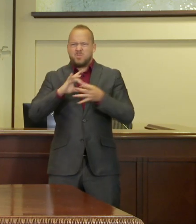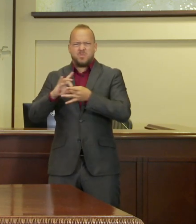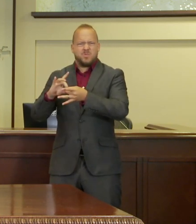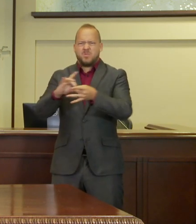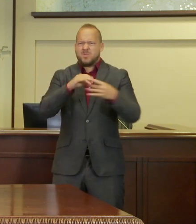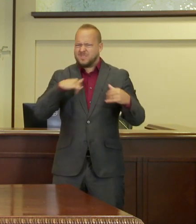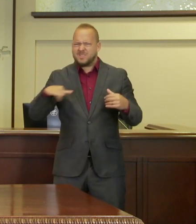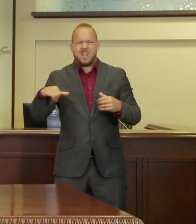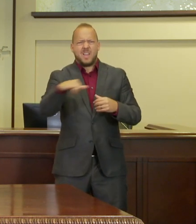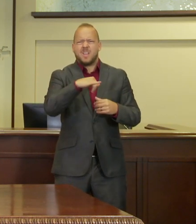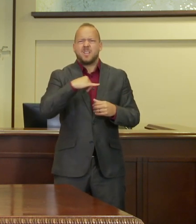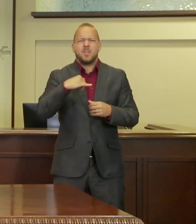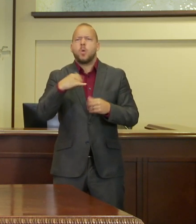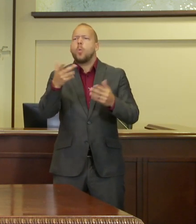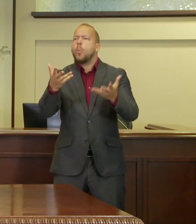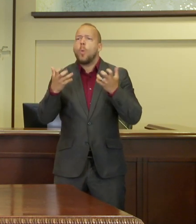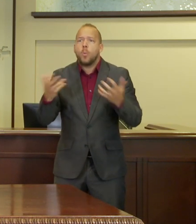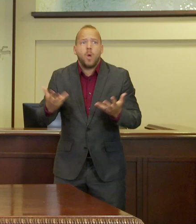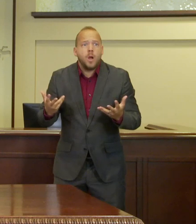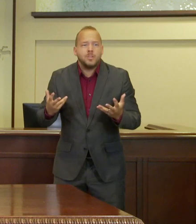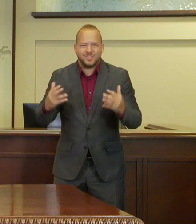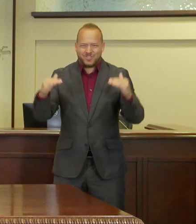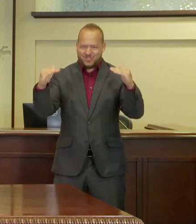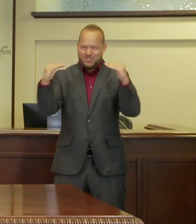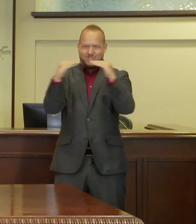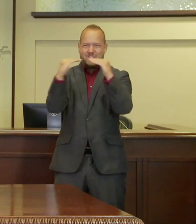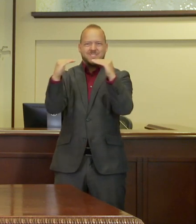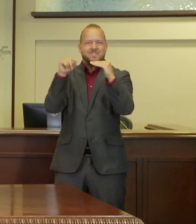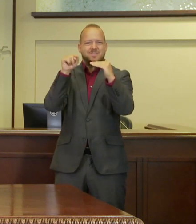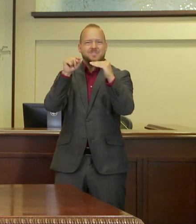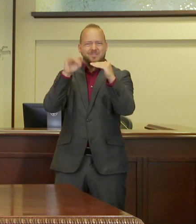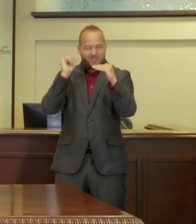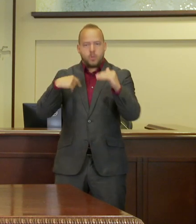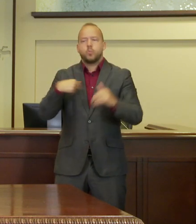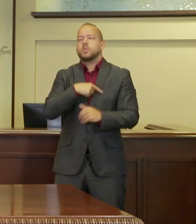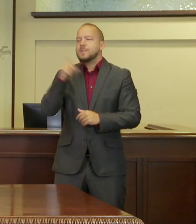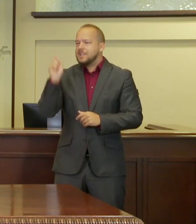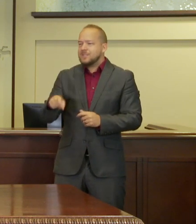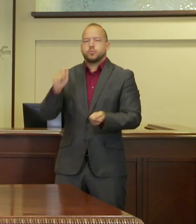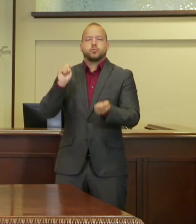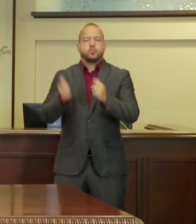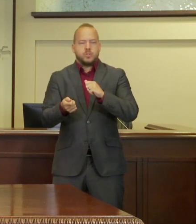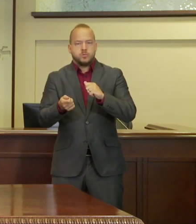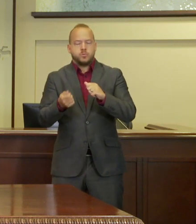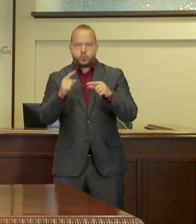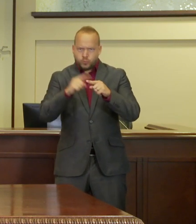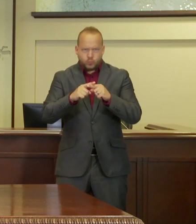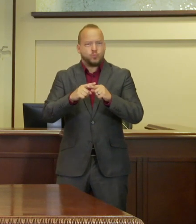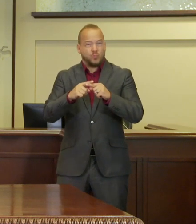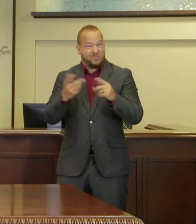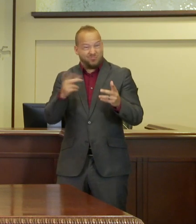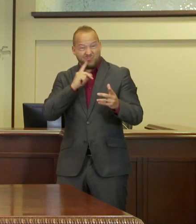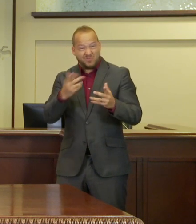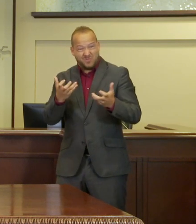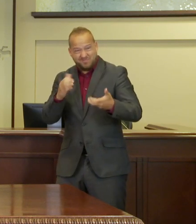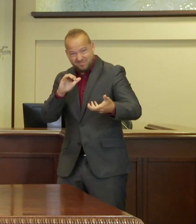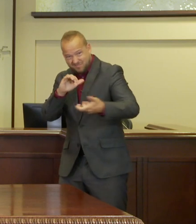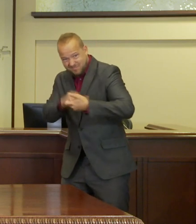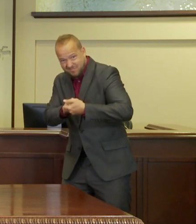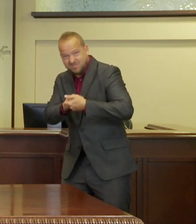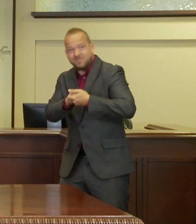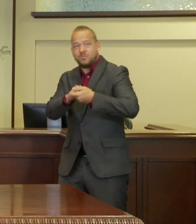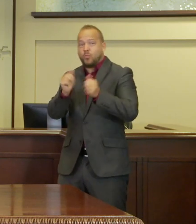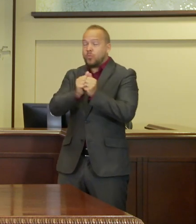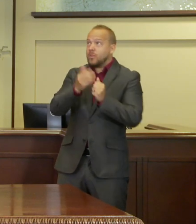is both justice and reconciliation. And they want to do it in partnership with government. And with